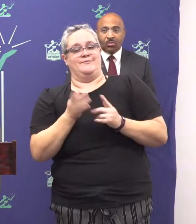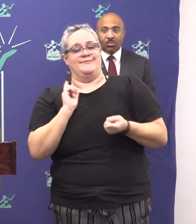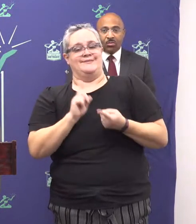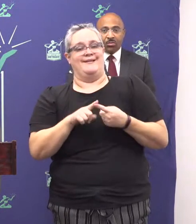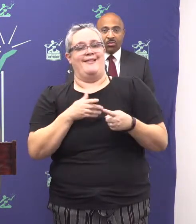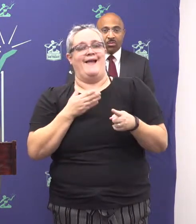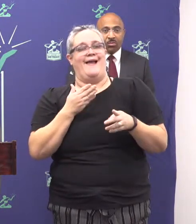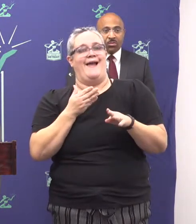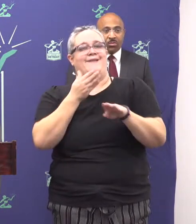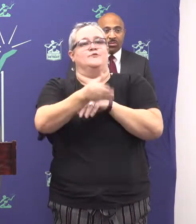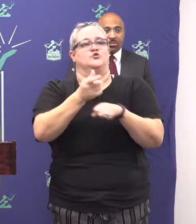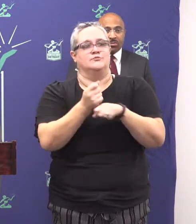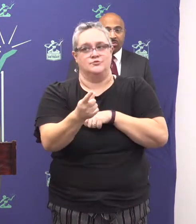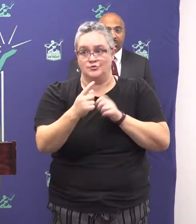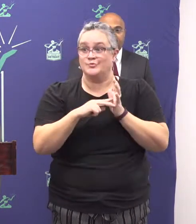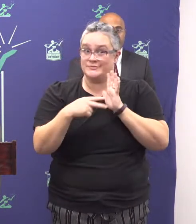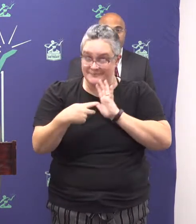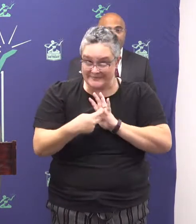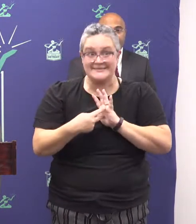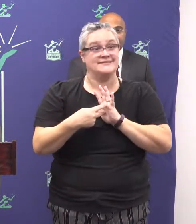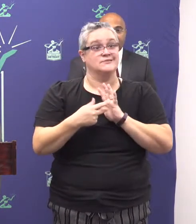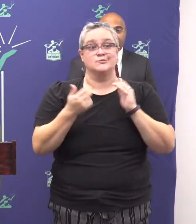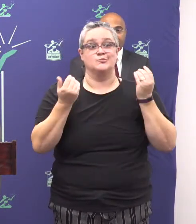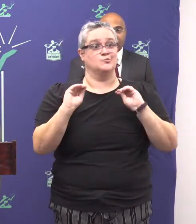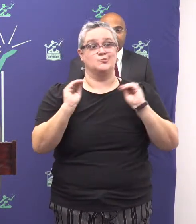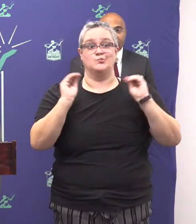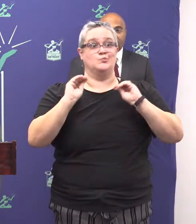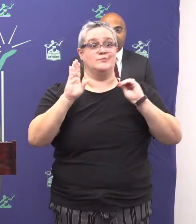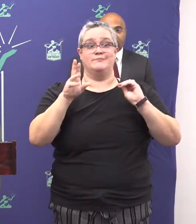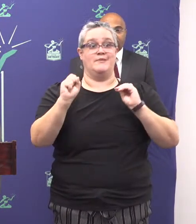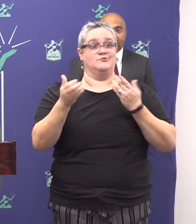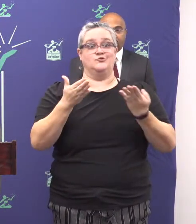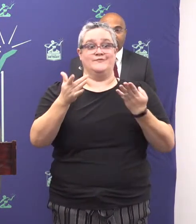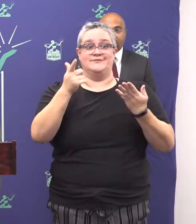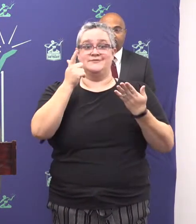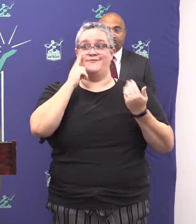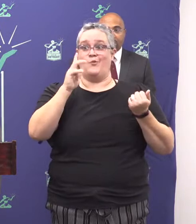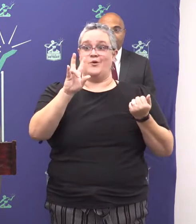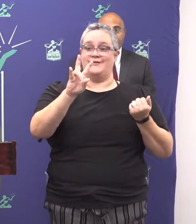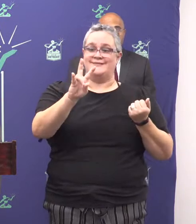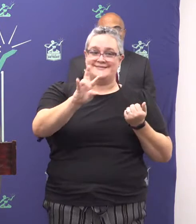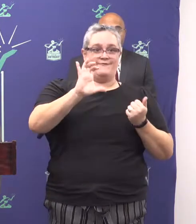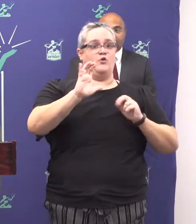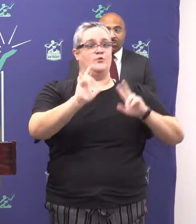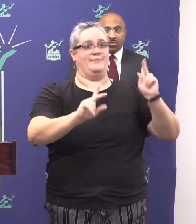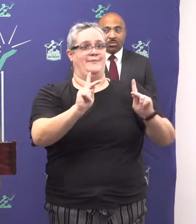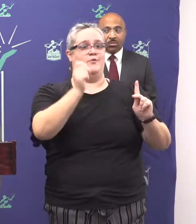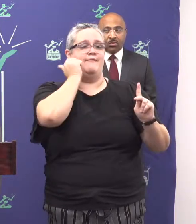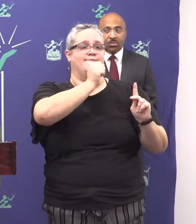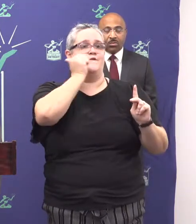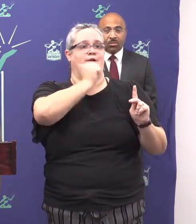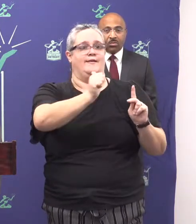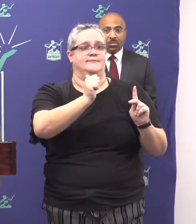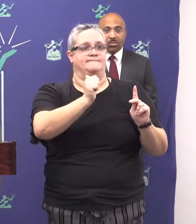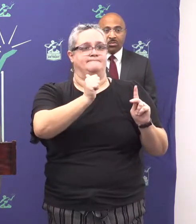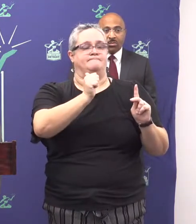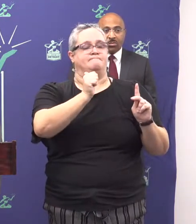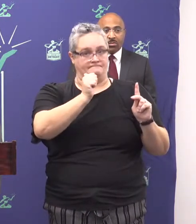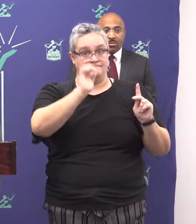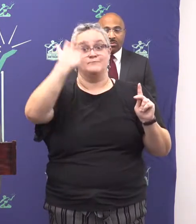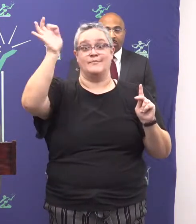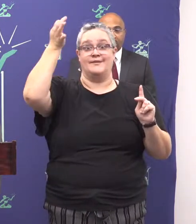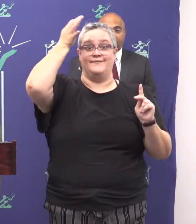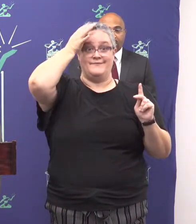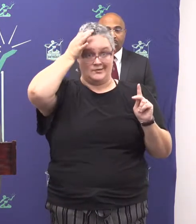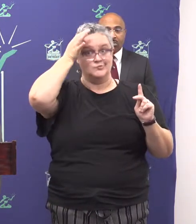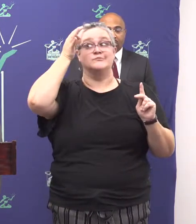next year, guaranteeing that there would be no bus service for 700 people a day. The federal government